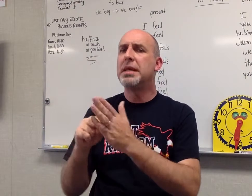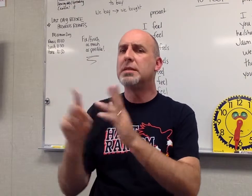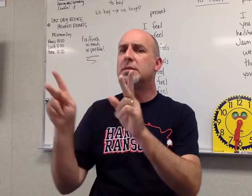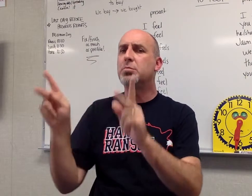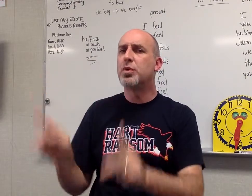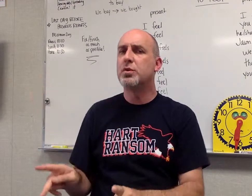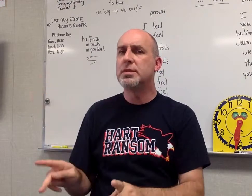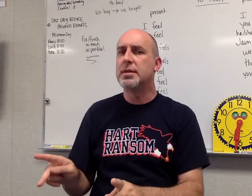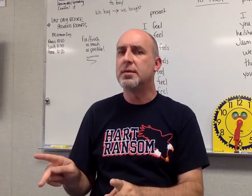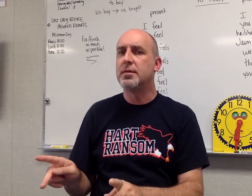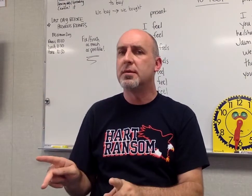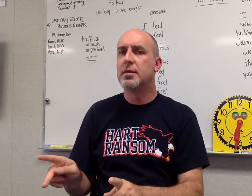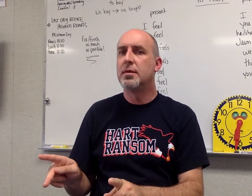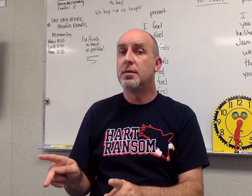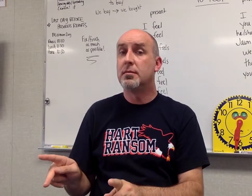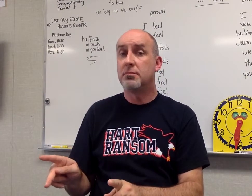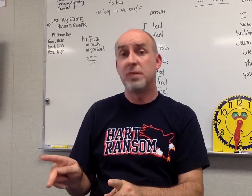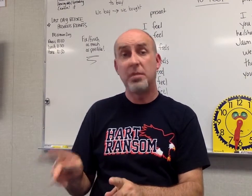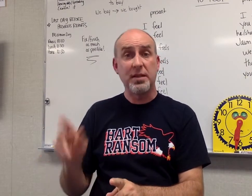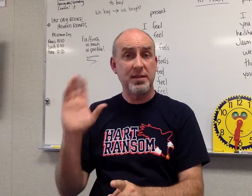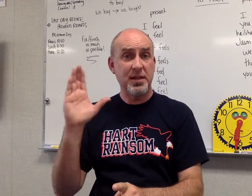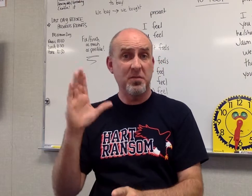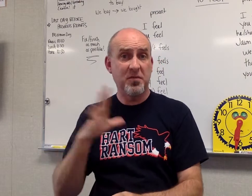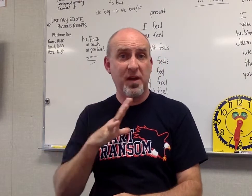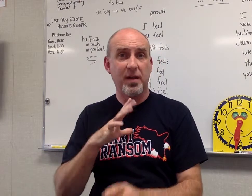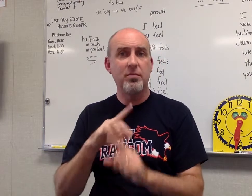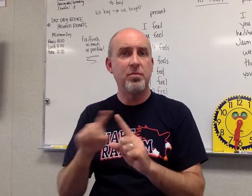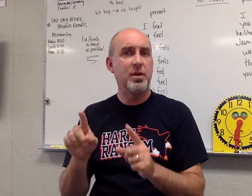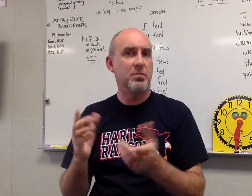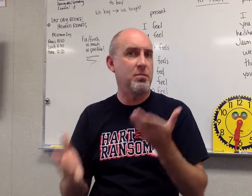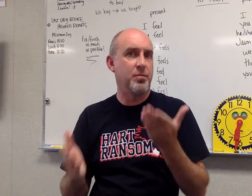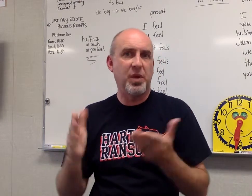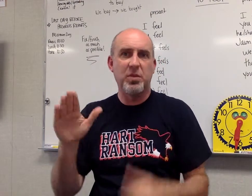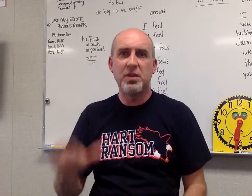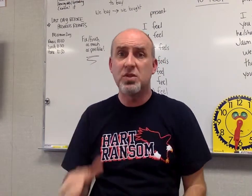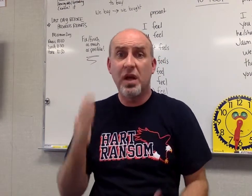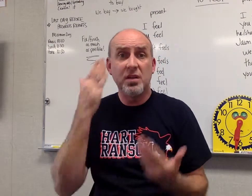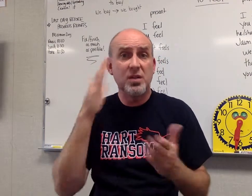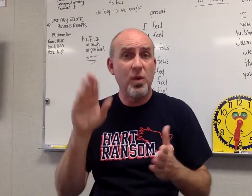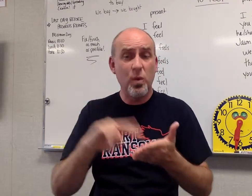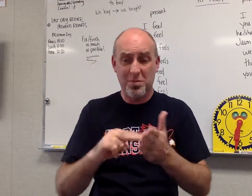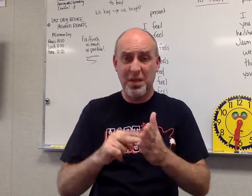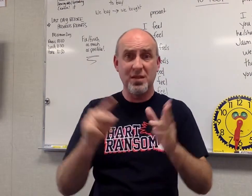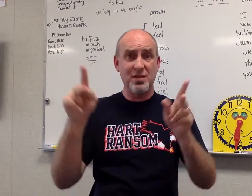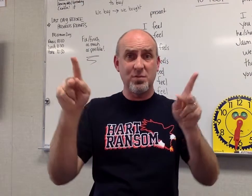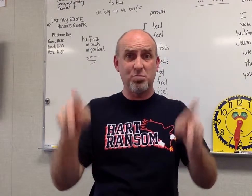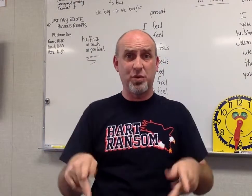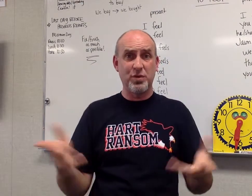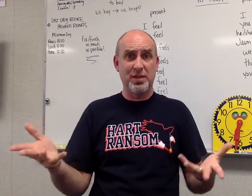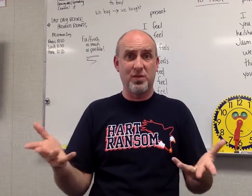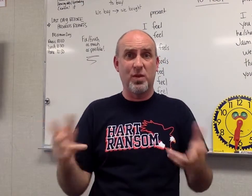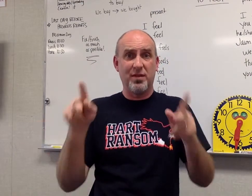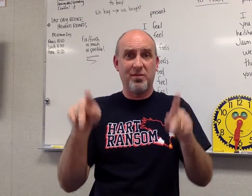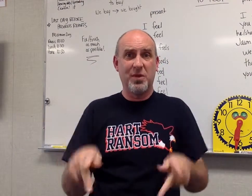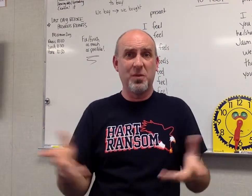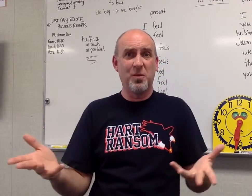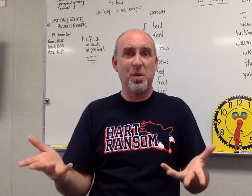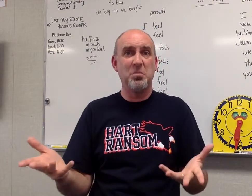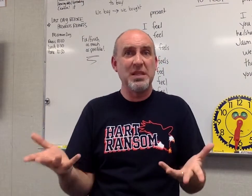means person, that may seem fine, but maybe the child doesn't know what means person, what means